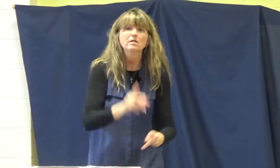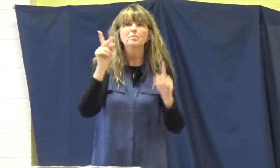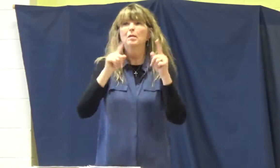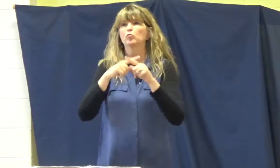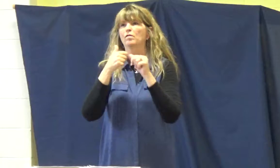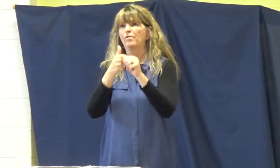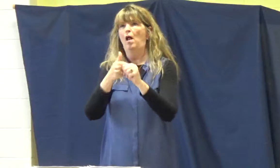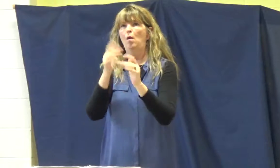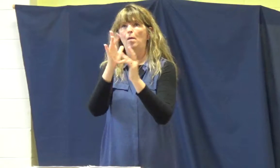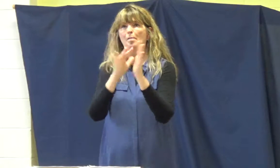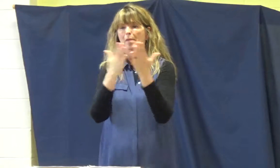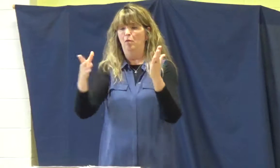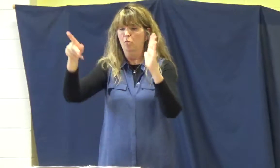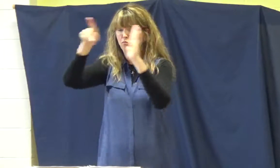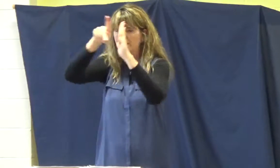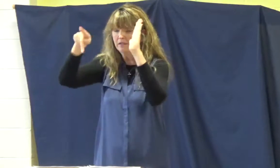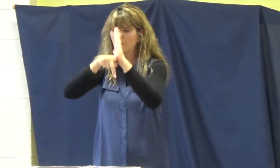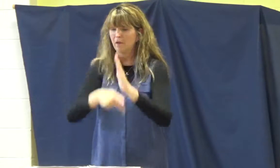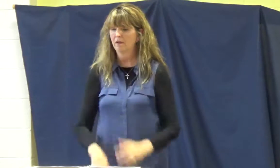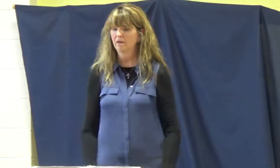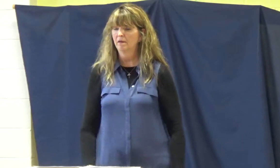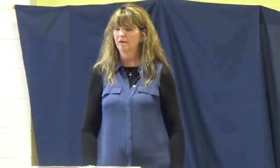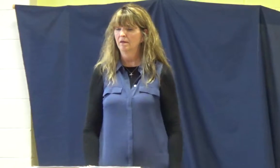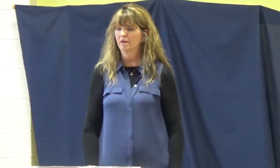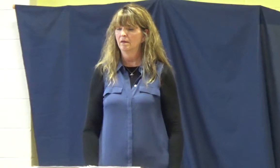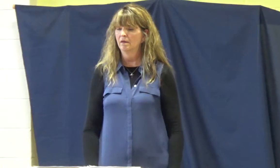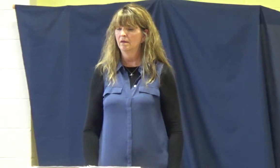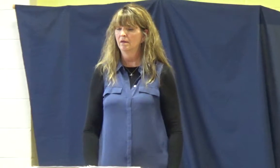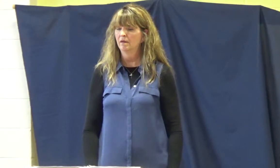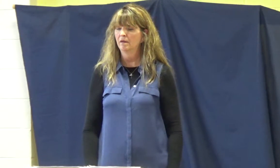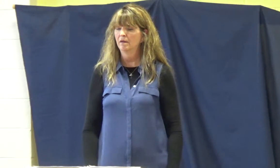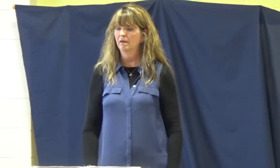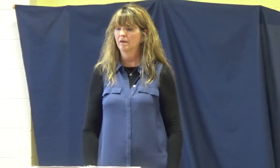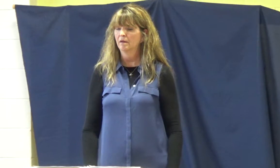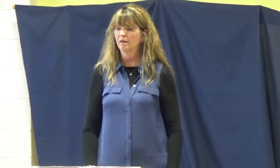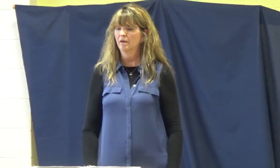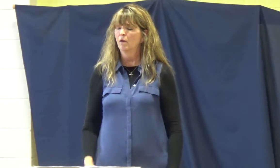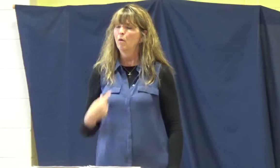We can't force people to follow the biblical principles.